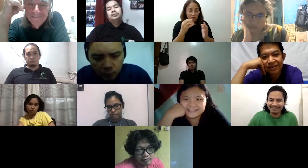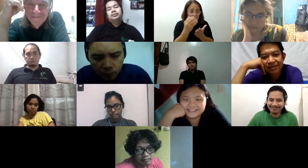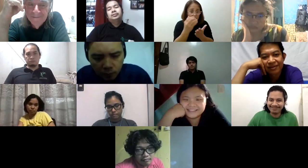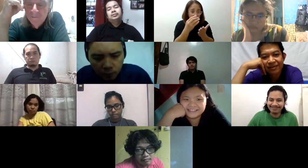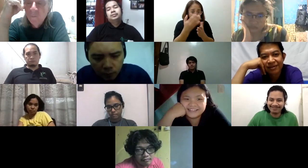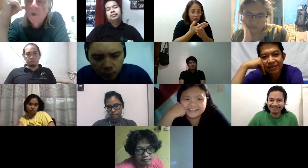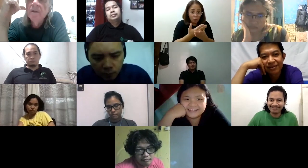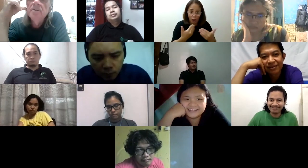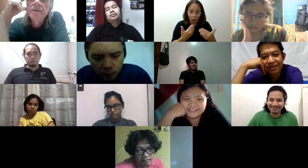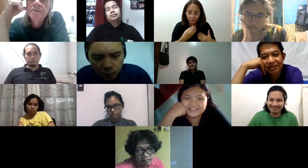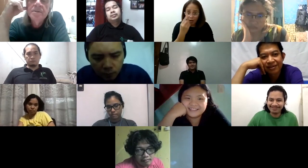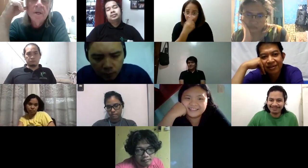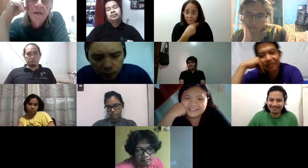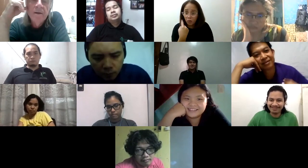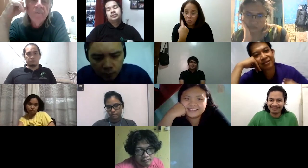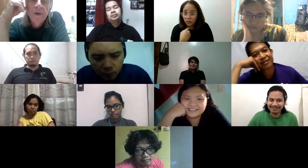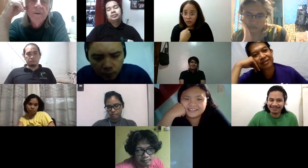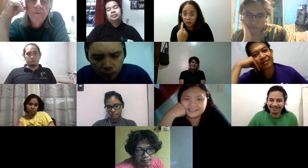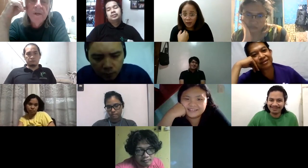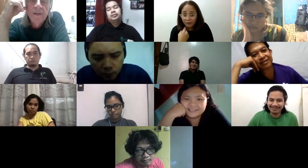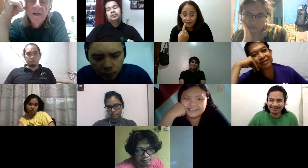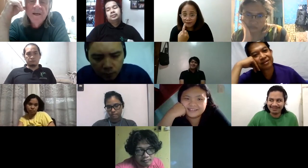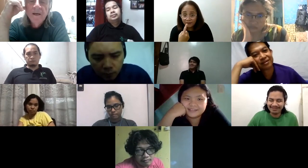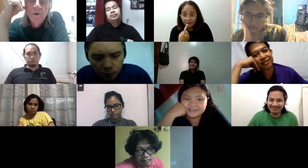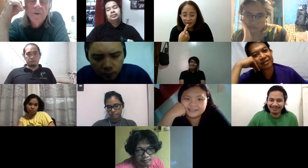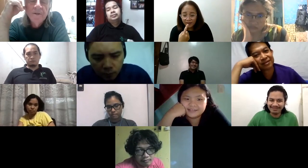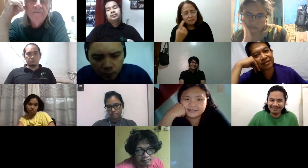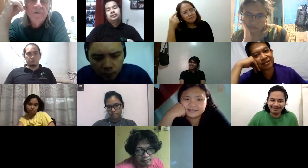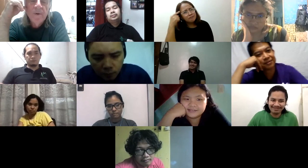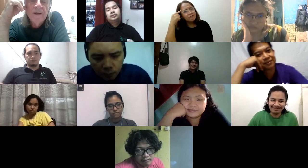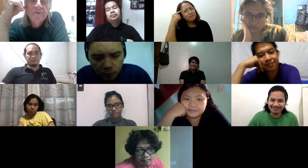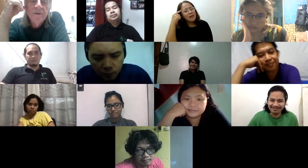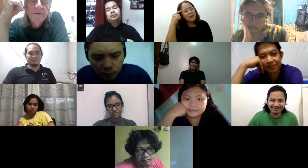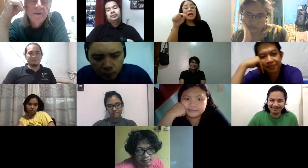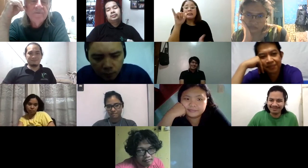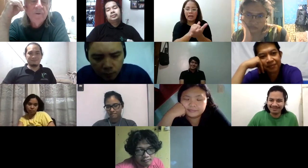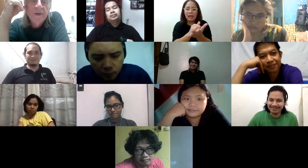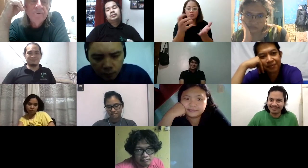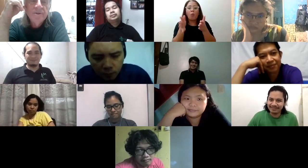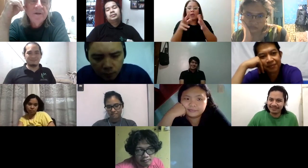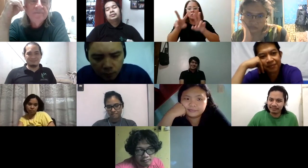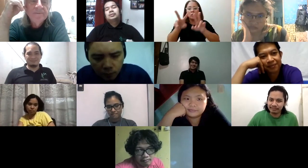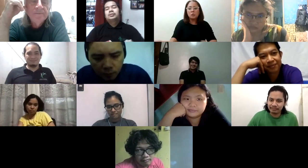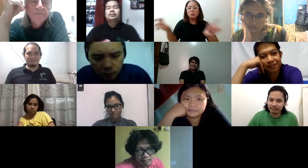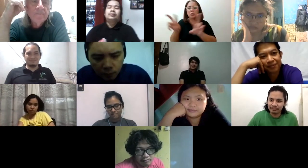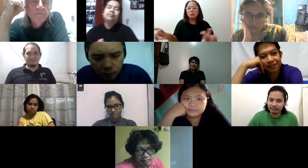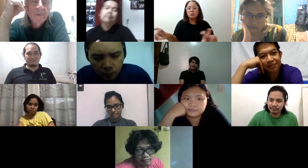Okay, so this is the kind of way you can self-correct yourself.